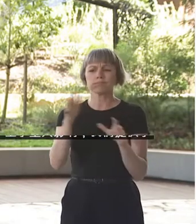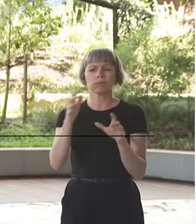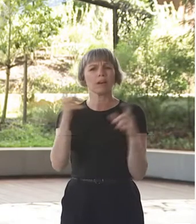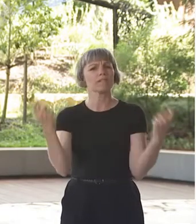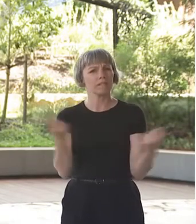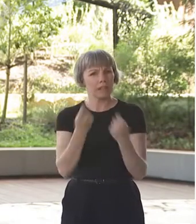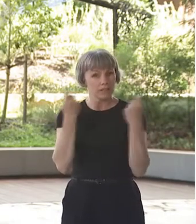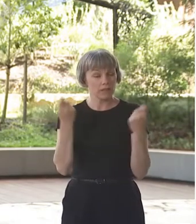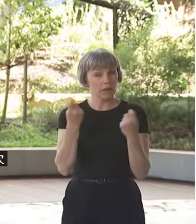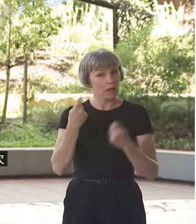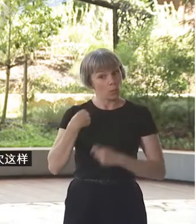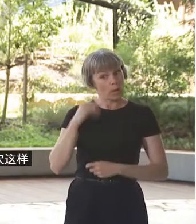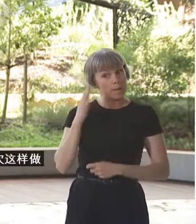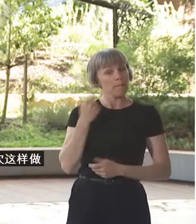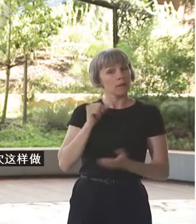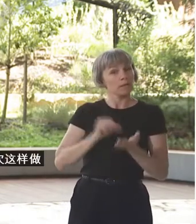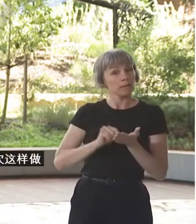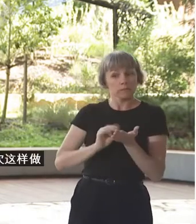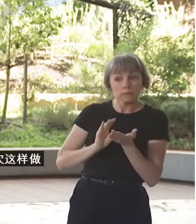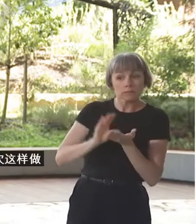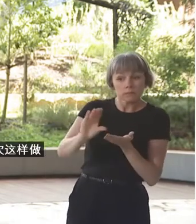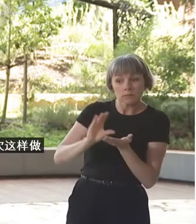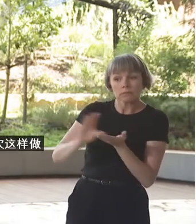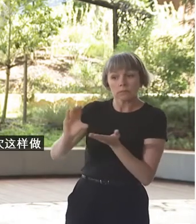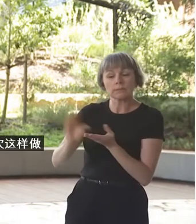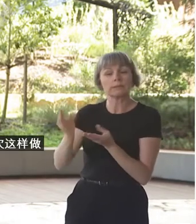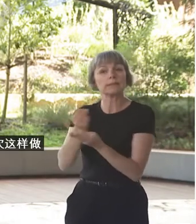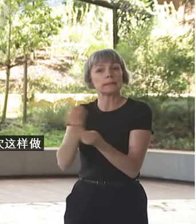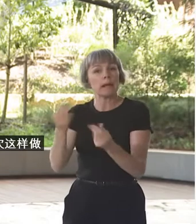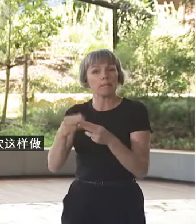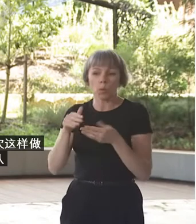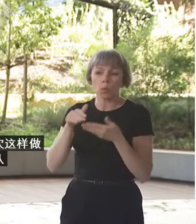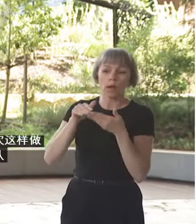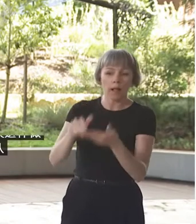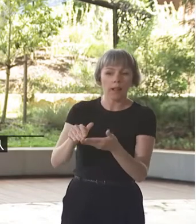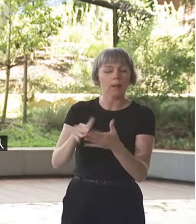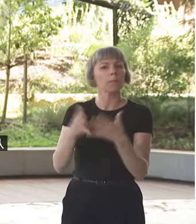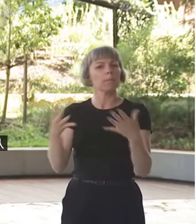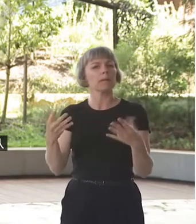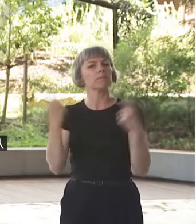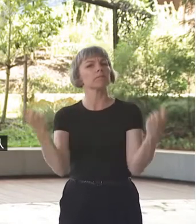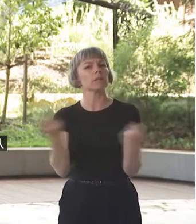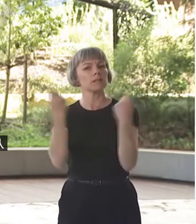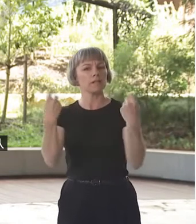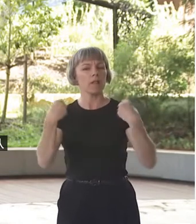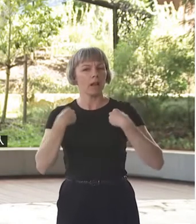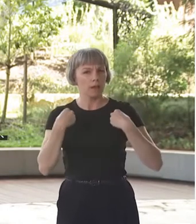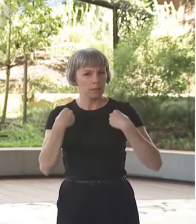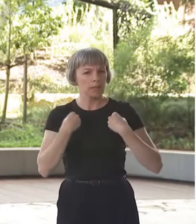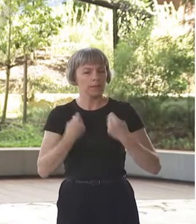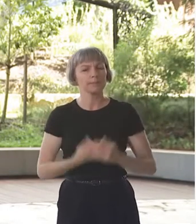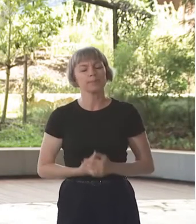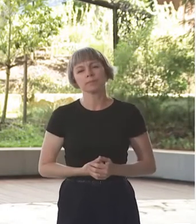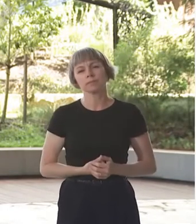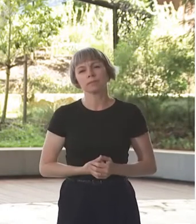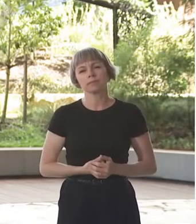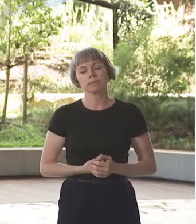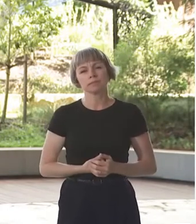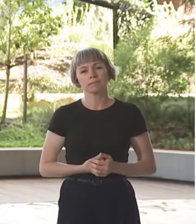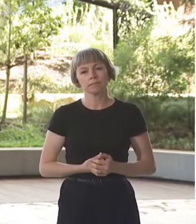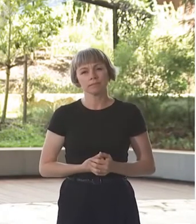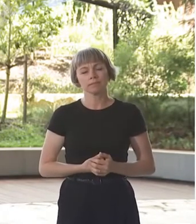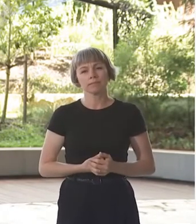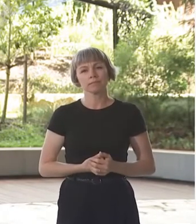get them through, and we will do the same again. And I know the Treasurer and the teams are working very closely on it, but I can completely